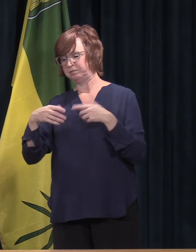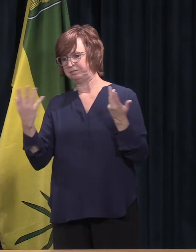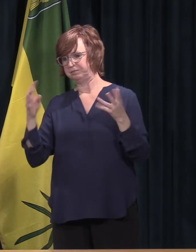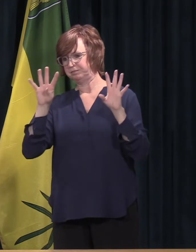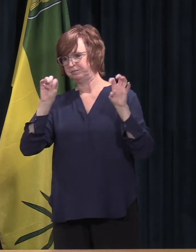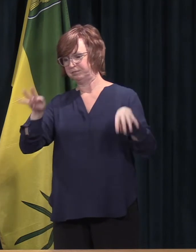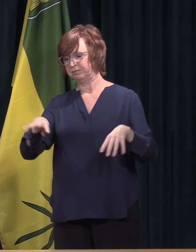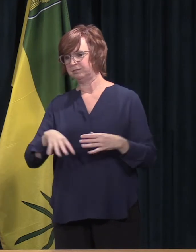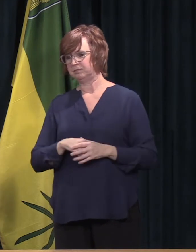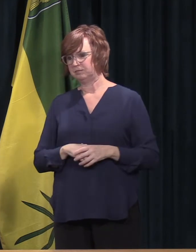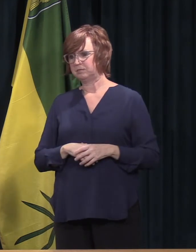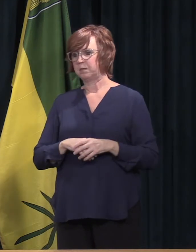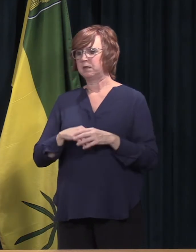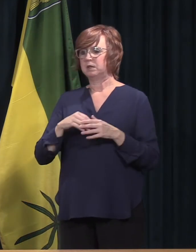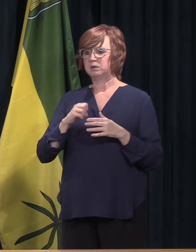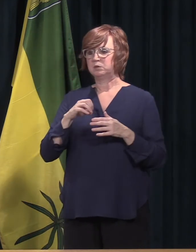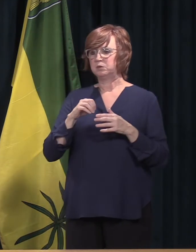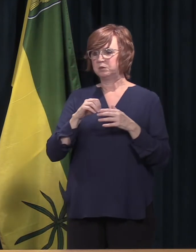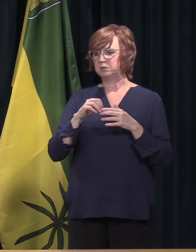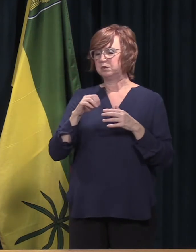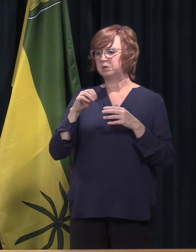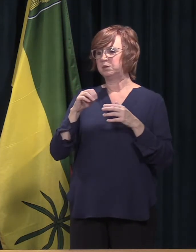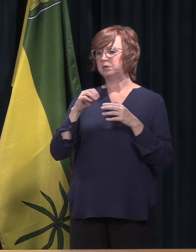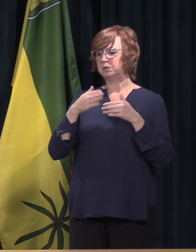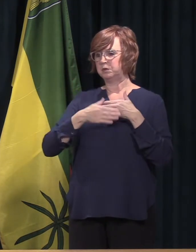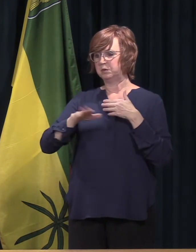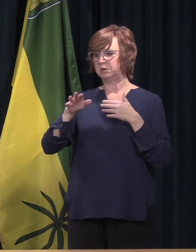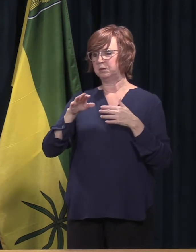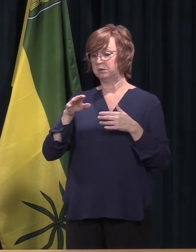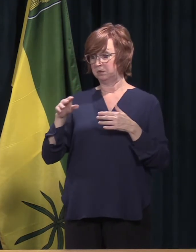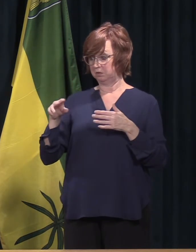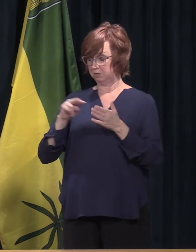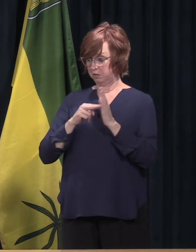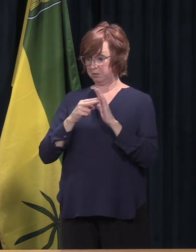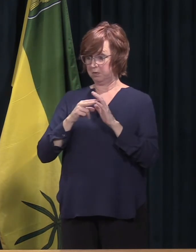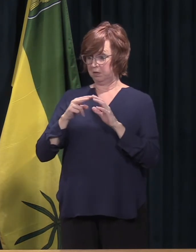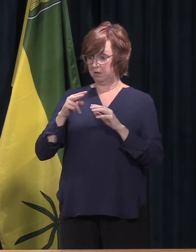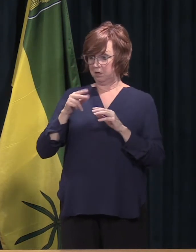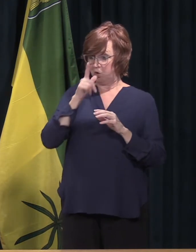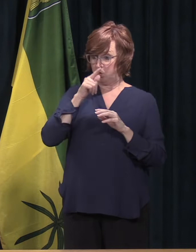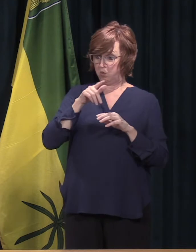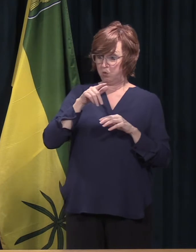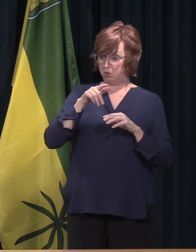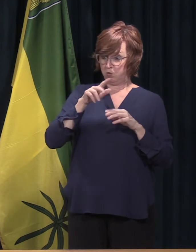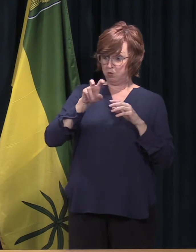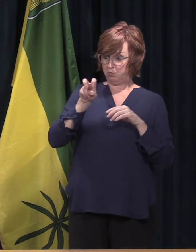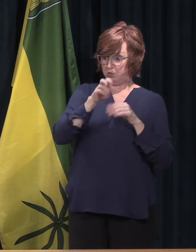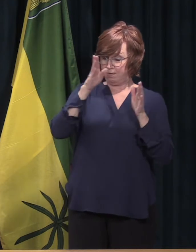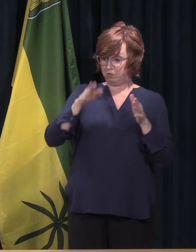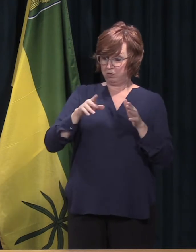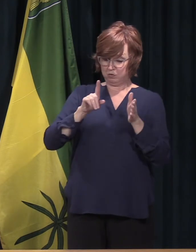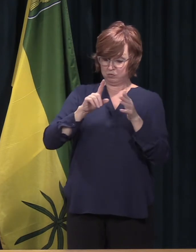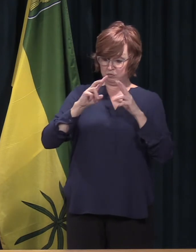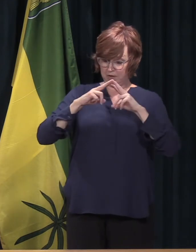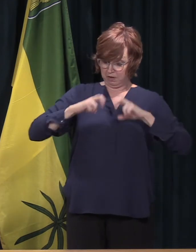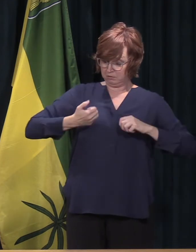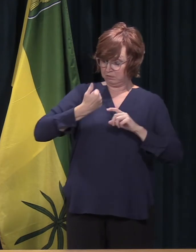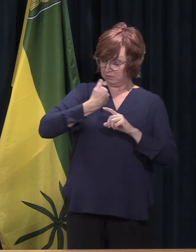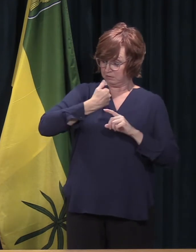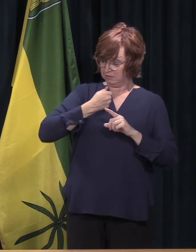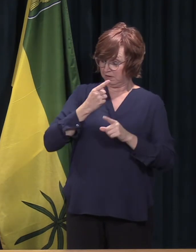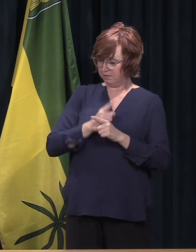forwards, keep monitoring your symptoms. So it would be up to the traveler to kind of seek out that information. Yeah, we're trying to have